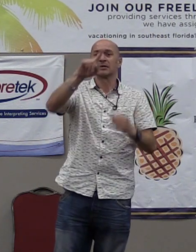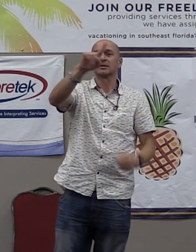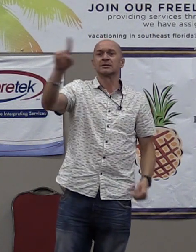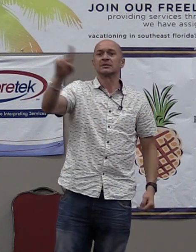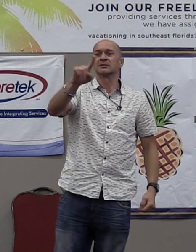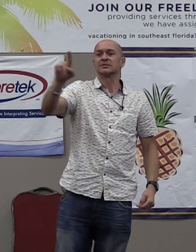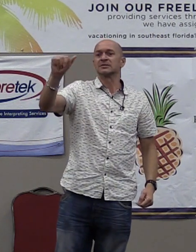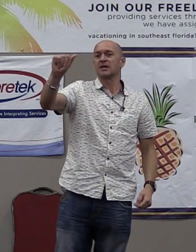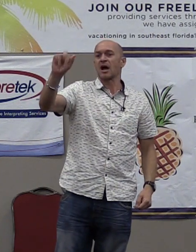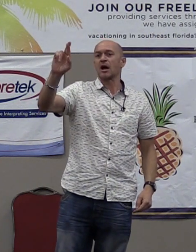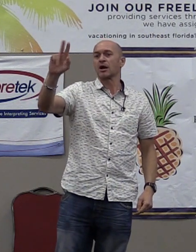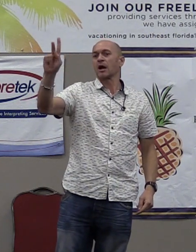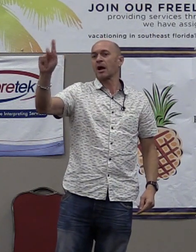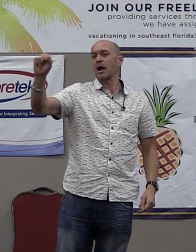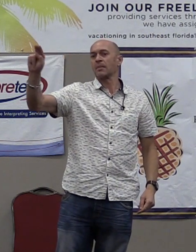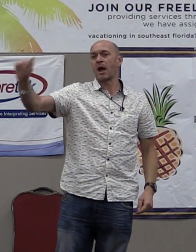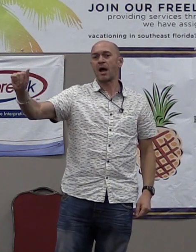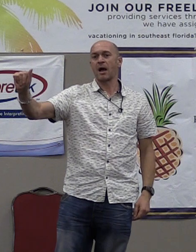what's it called?